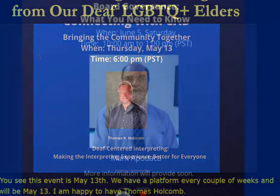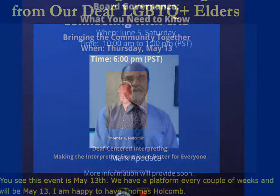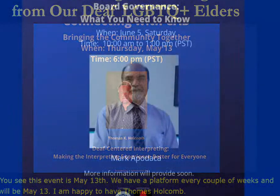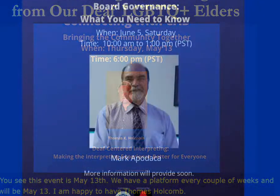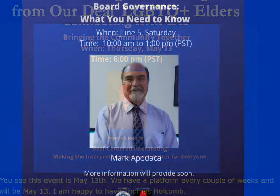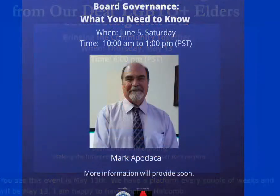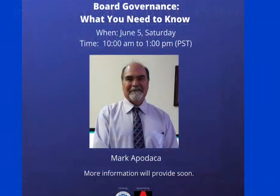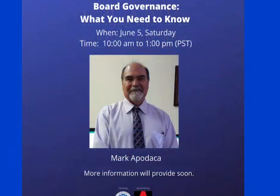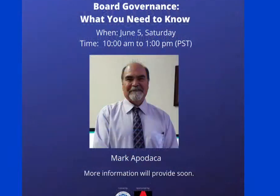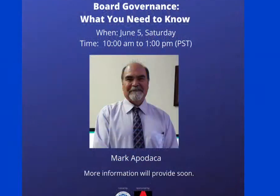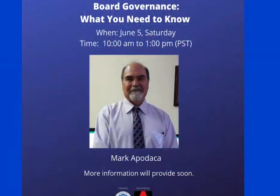is...